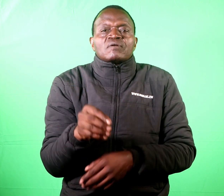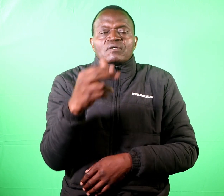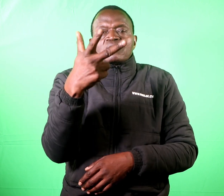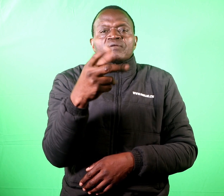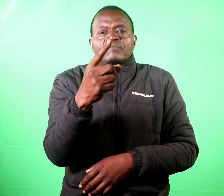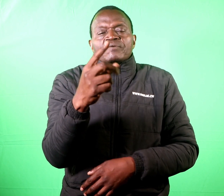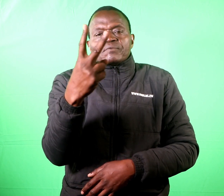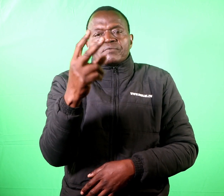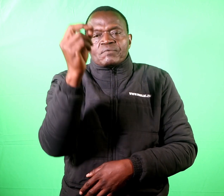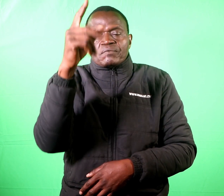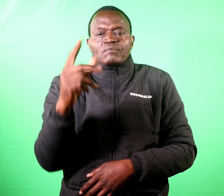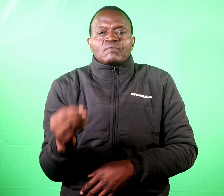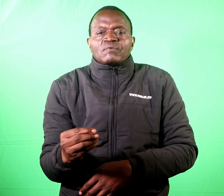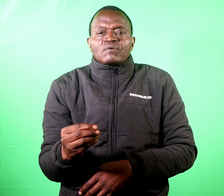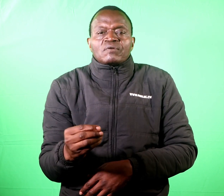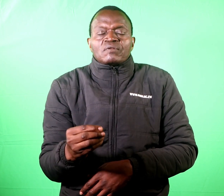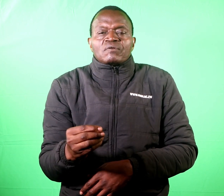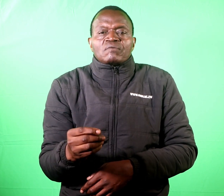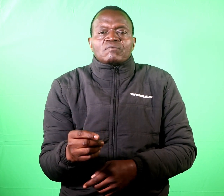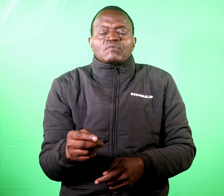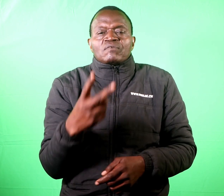8.2%. Vocational training centers,